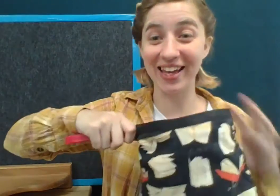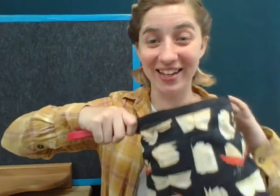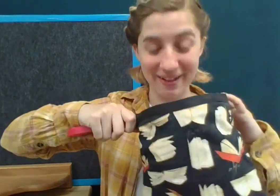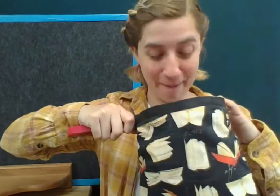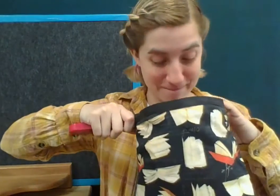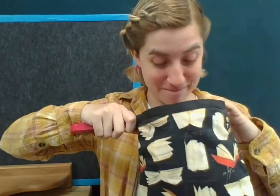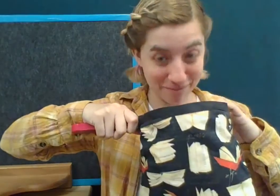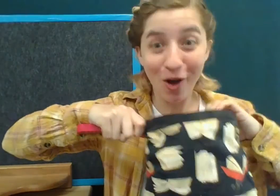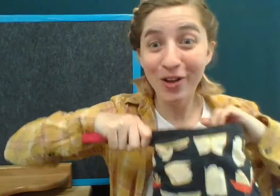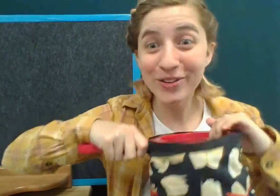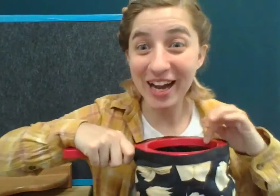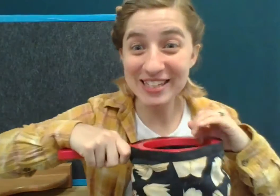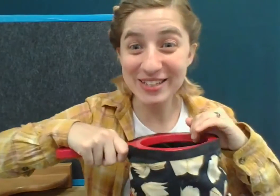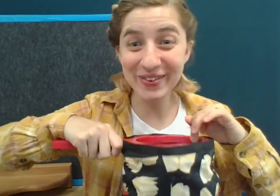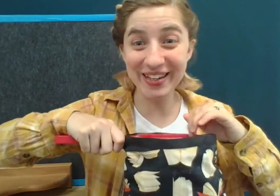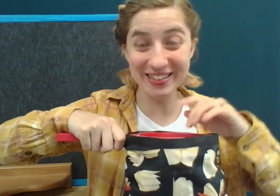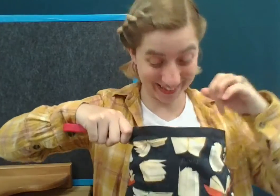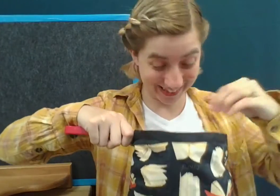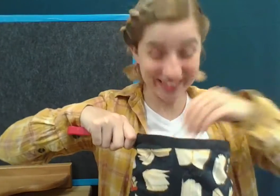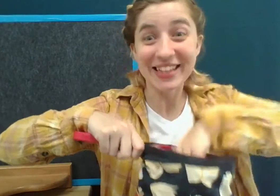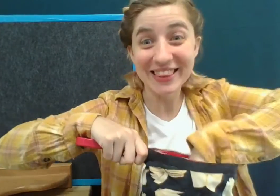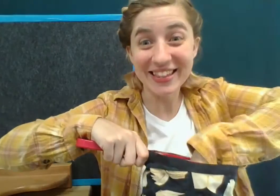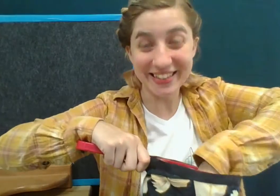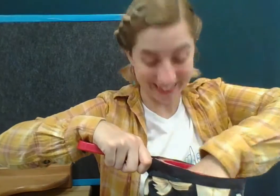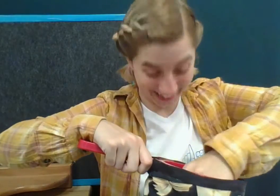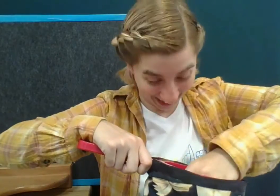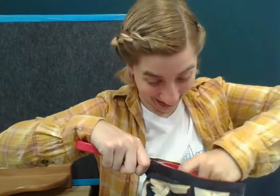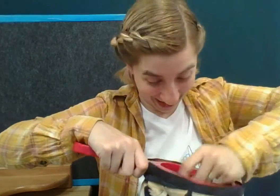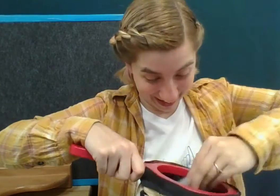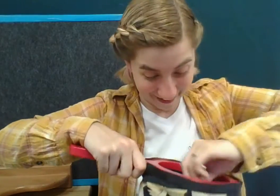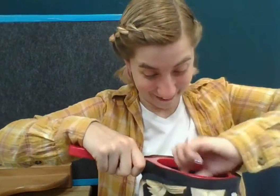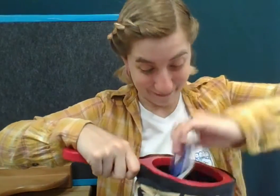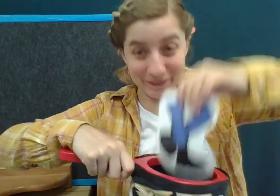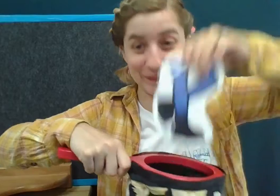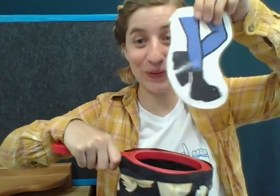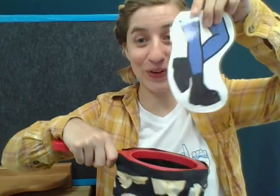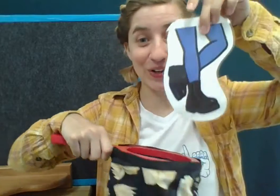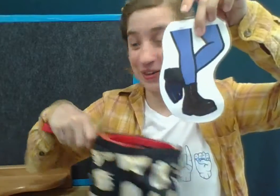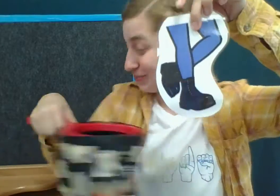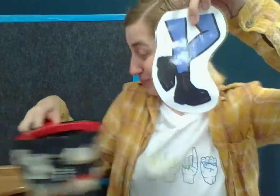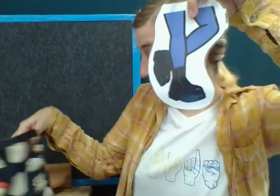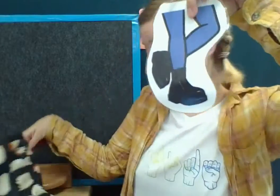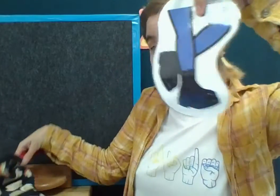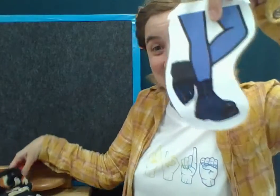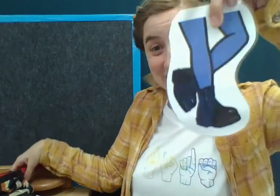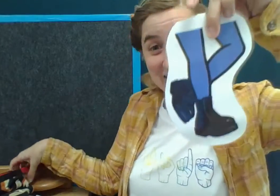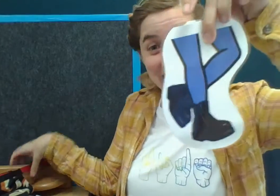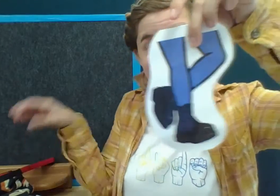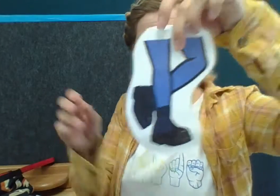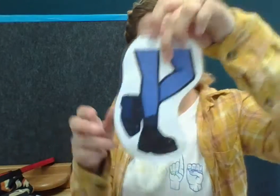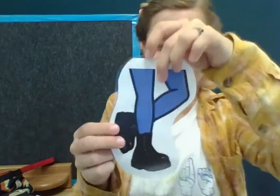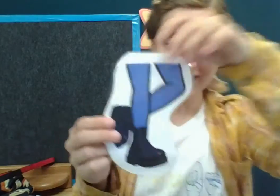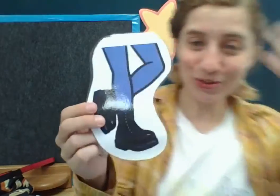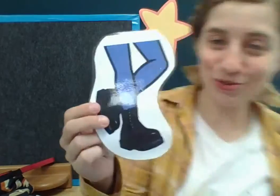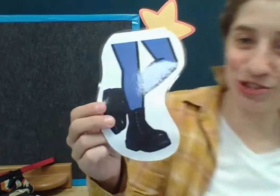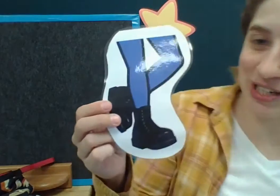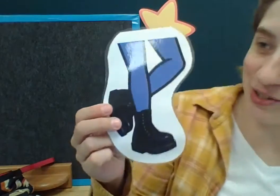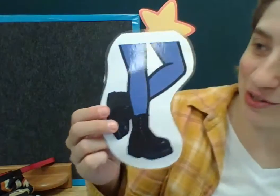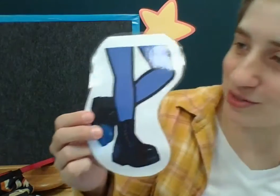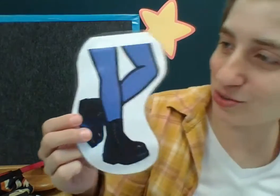You guys, it worked. Look. Oh, do you see that? Usually it's a